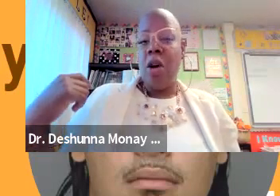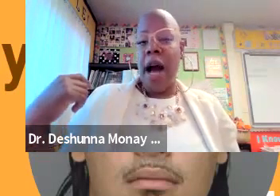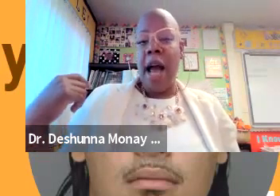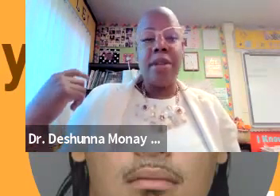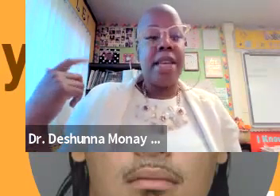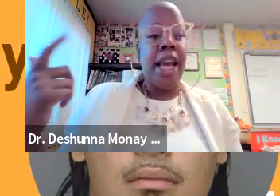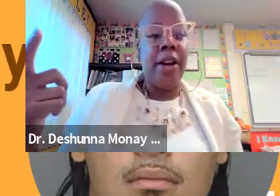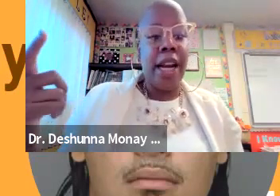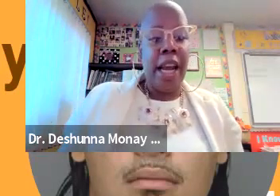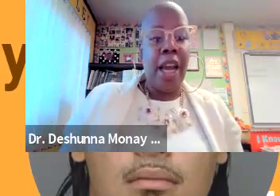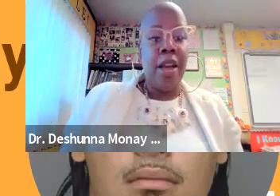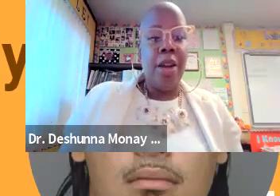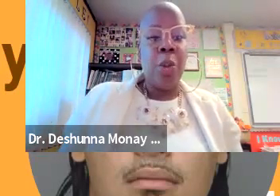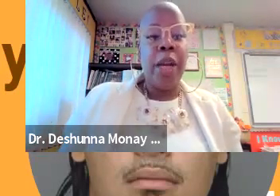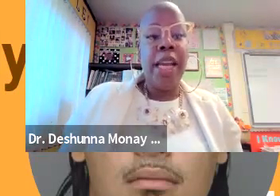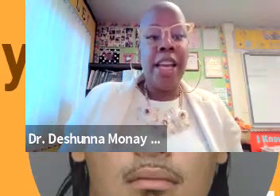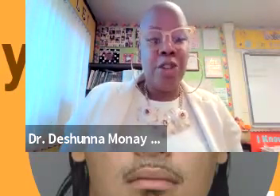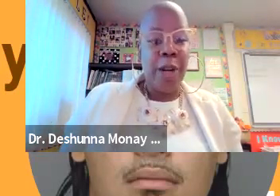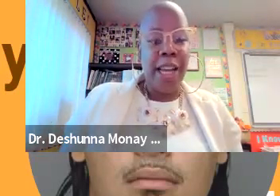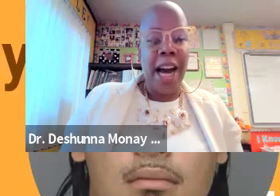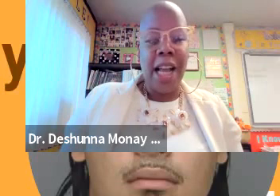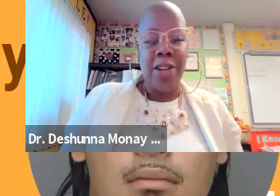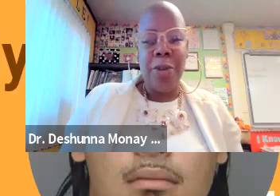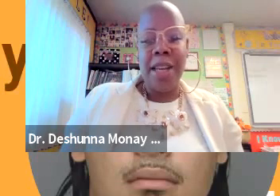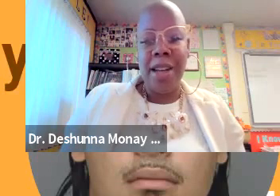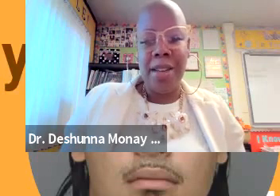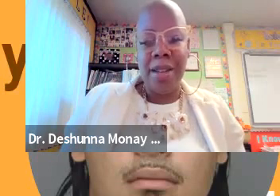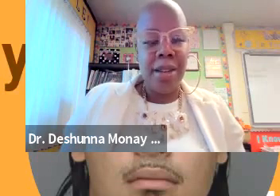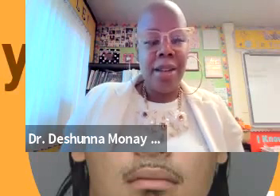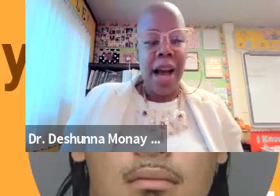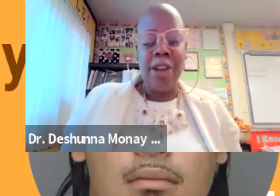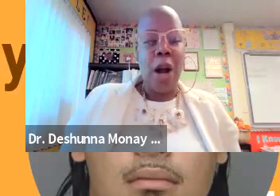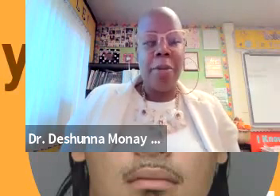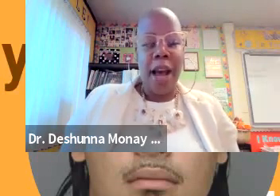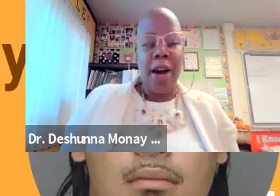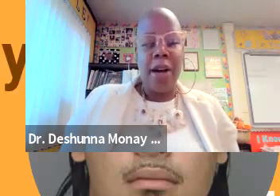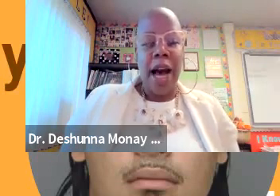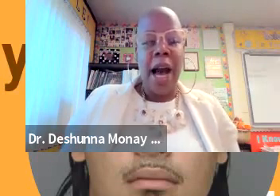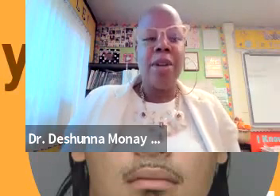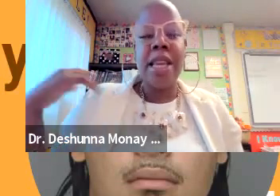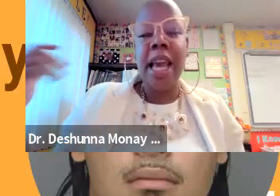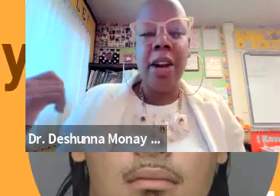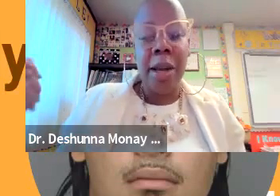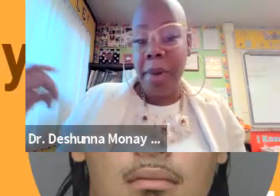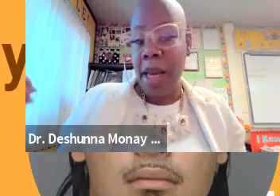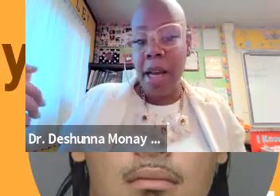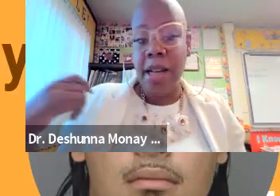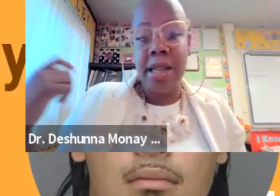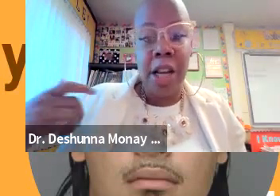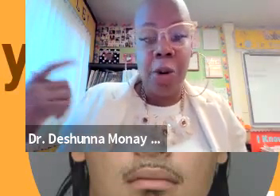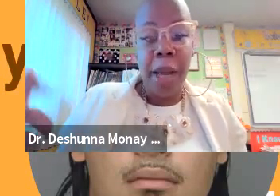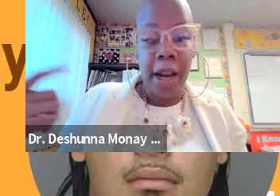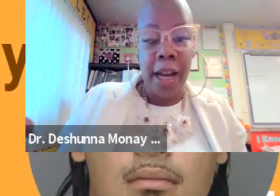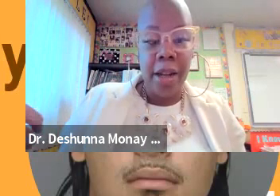And so I was carrying re-entering college because I dropped out. I was carrying being